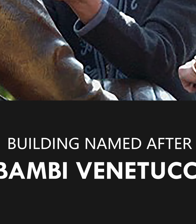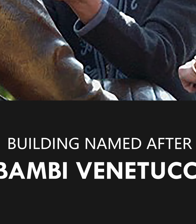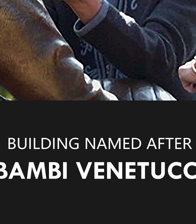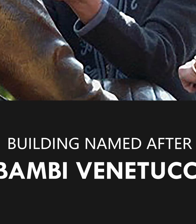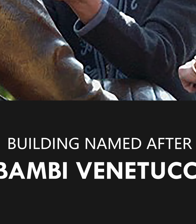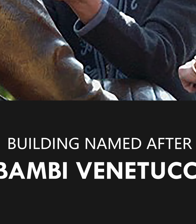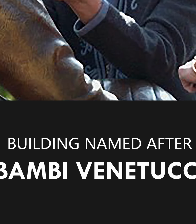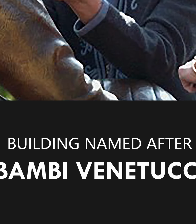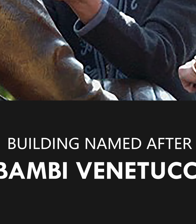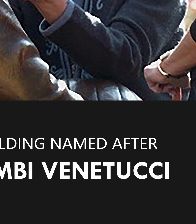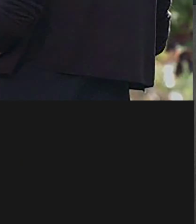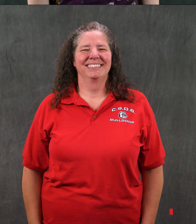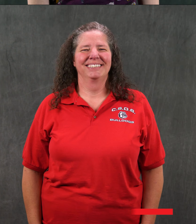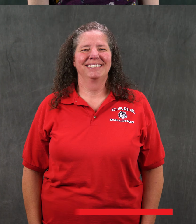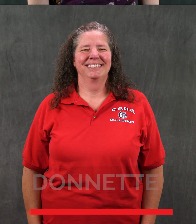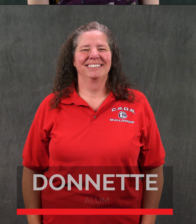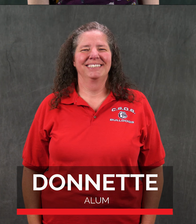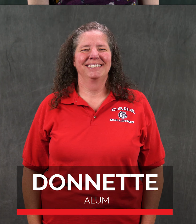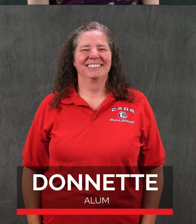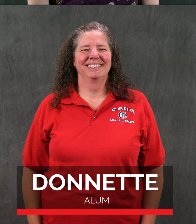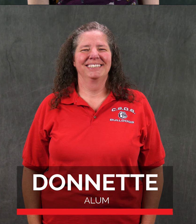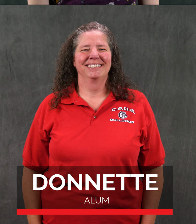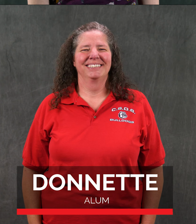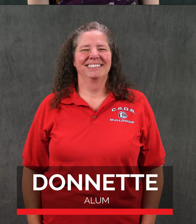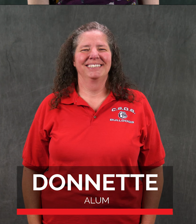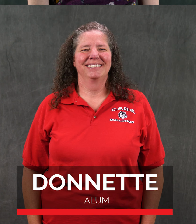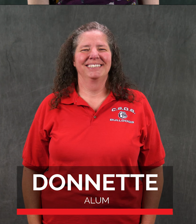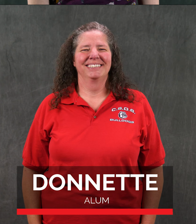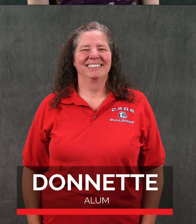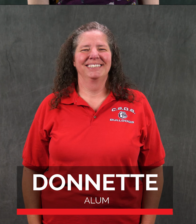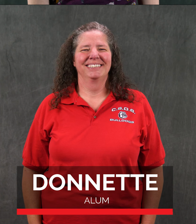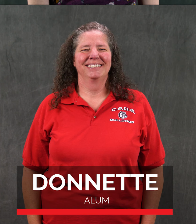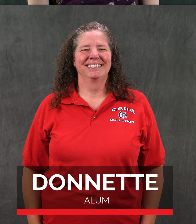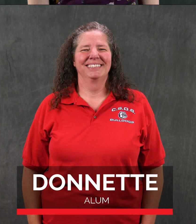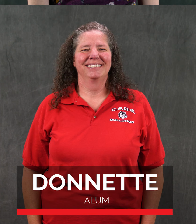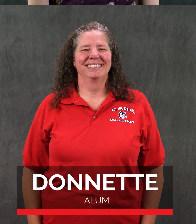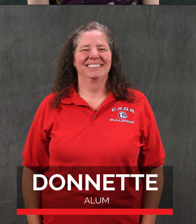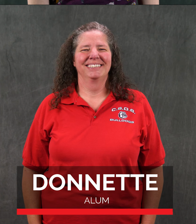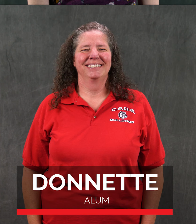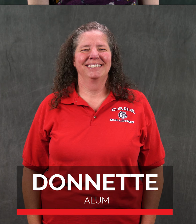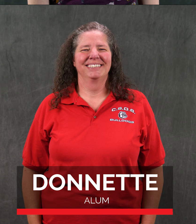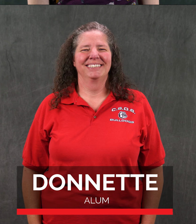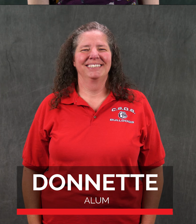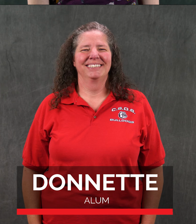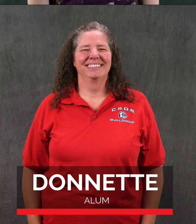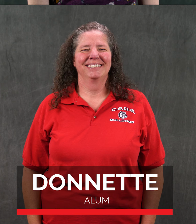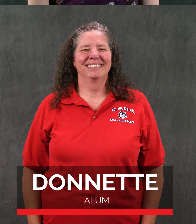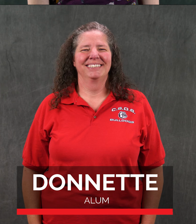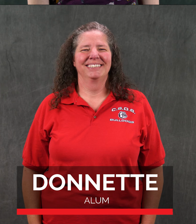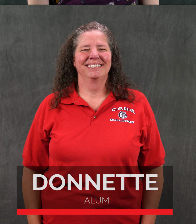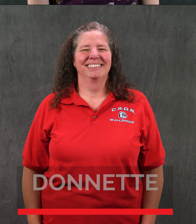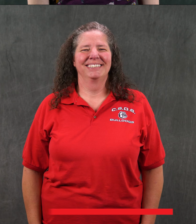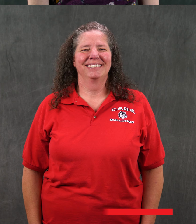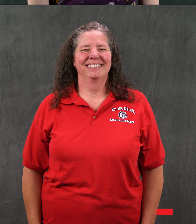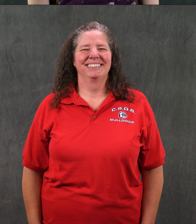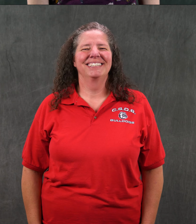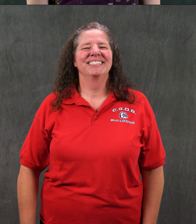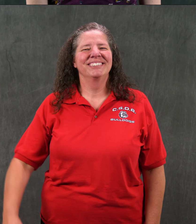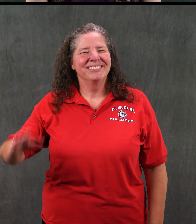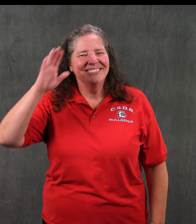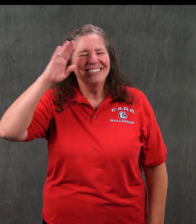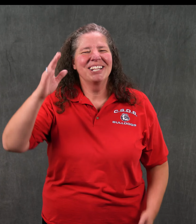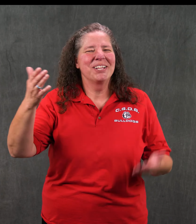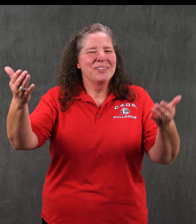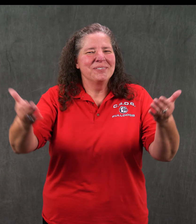people standing in front of a teal backdrop. Title, Alacia, alum. Title, Donette, alum. Bottom screen, Donette Signs in ASL. Top screen,